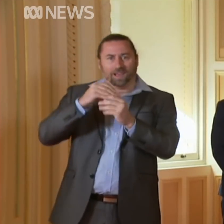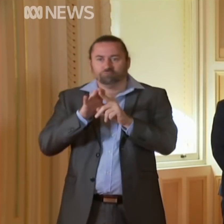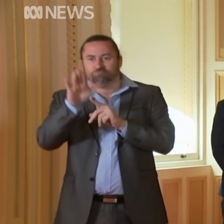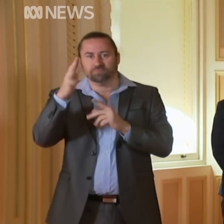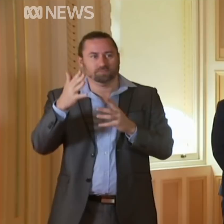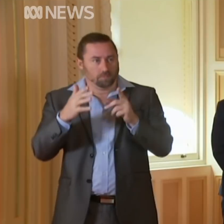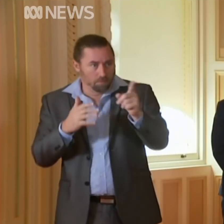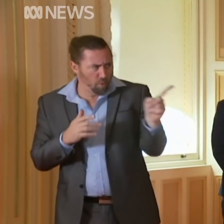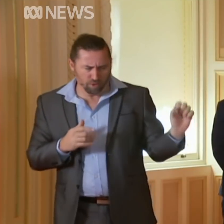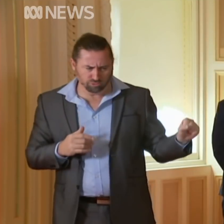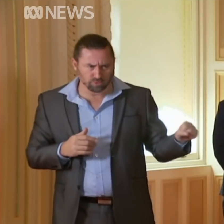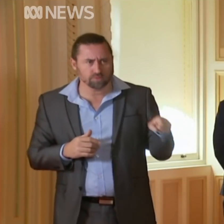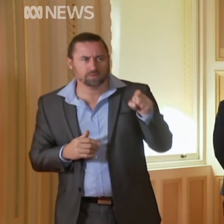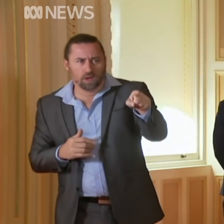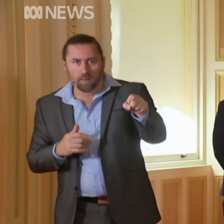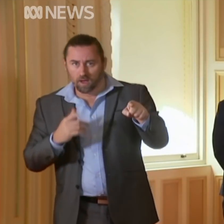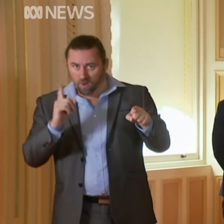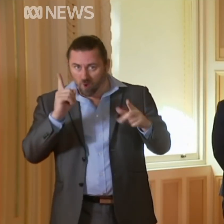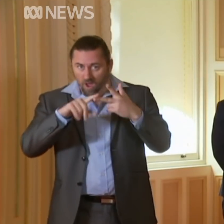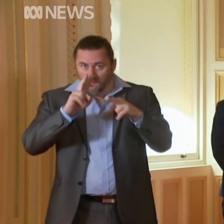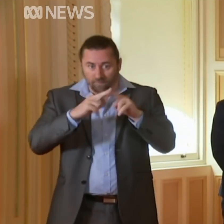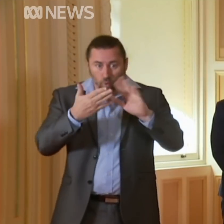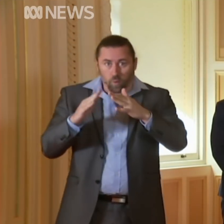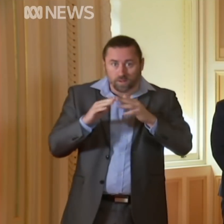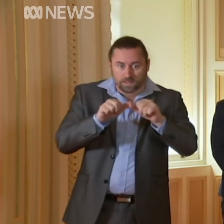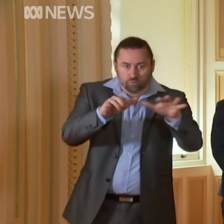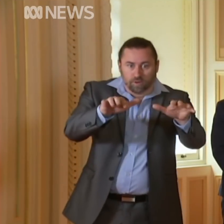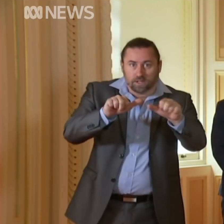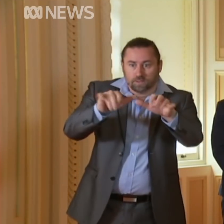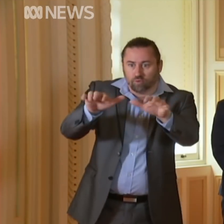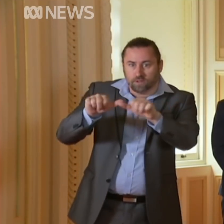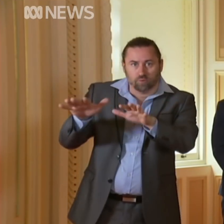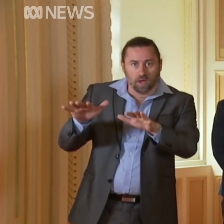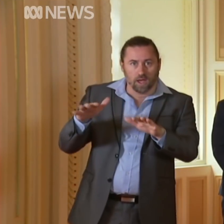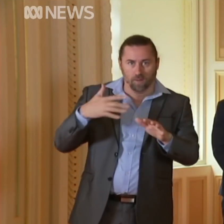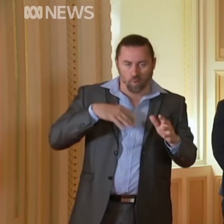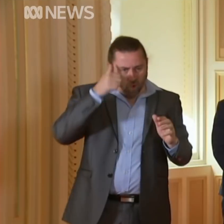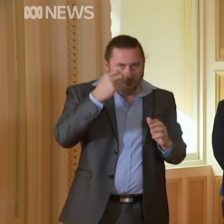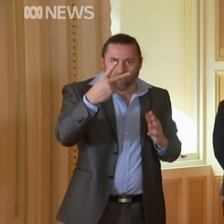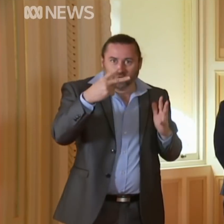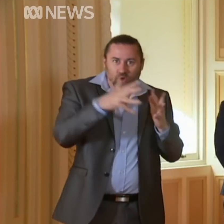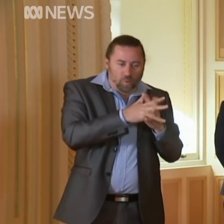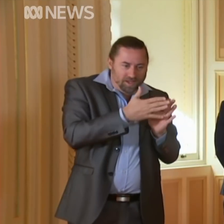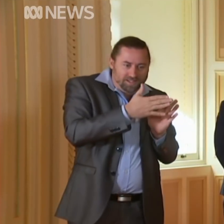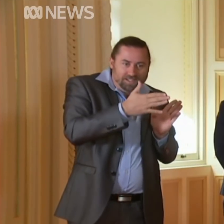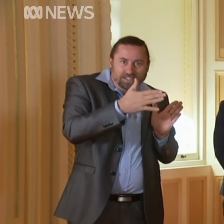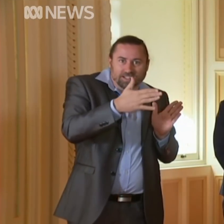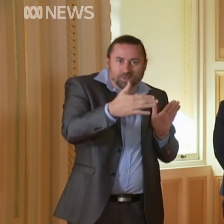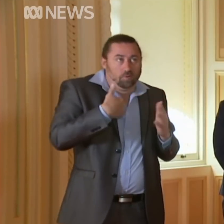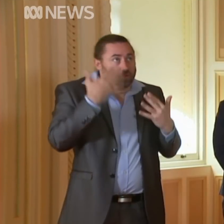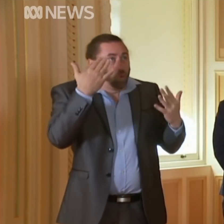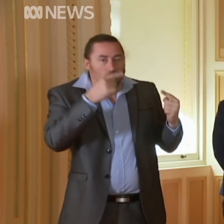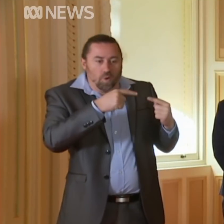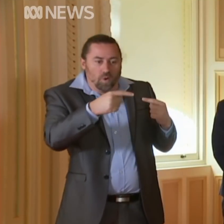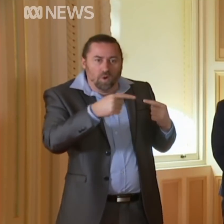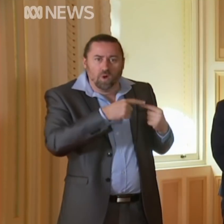the concern that we could have much more community transmission because of such a long incubation period, are you concerned that you may have to shut businesses down? We